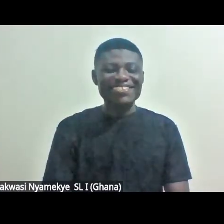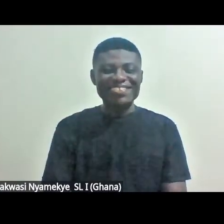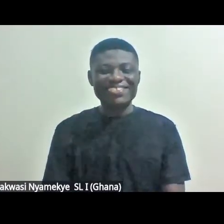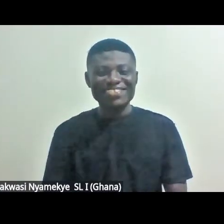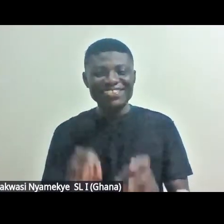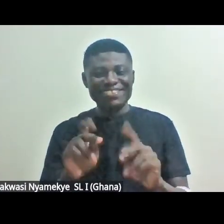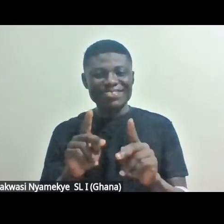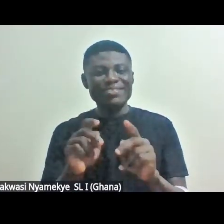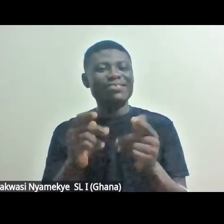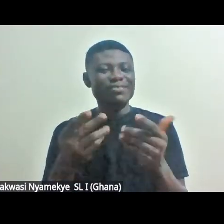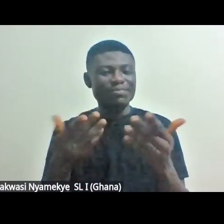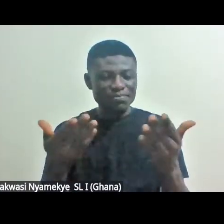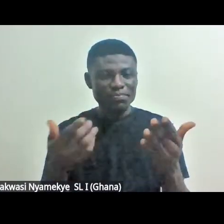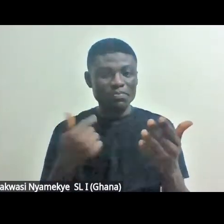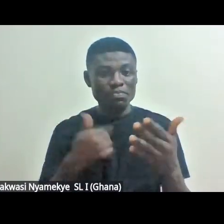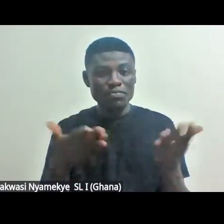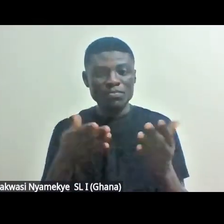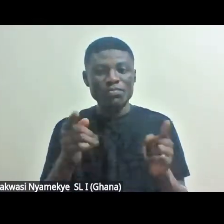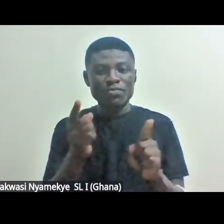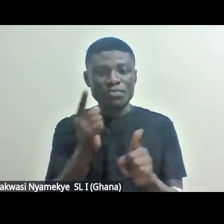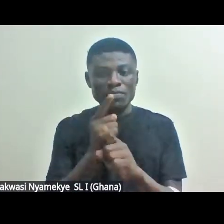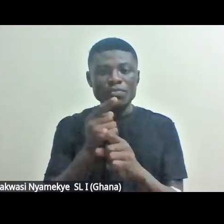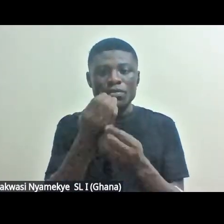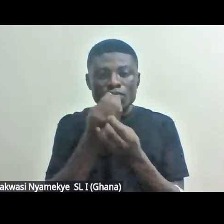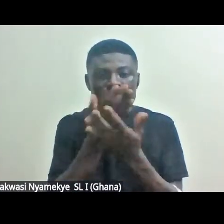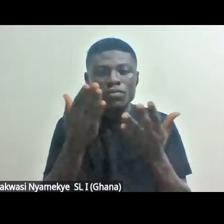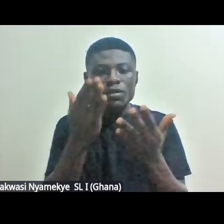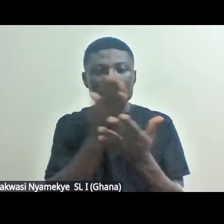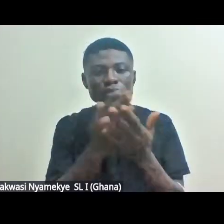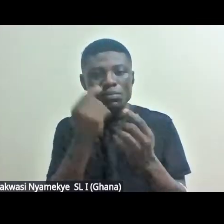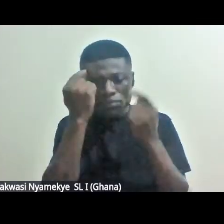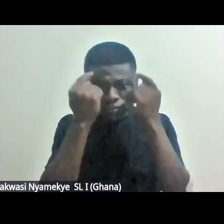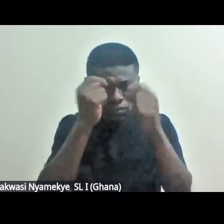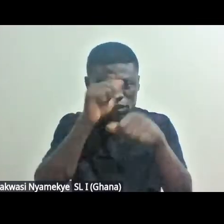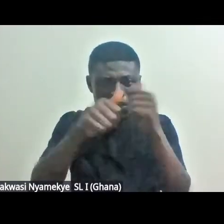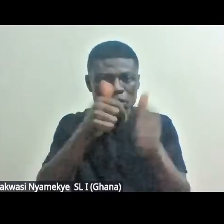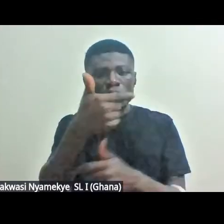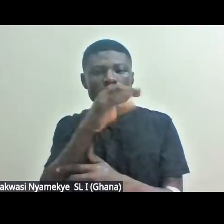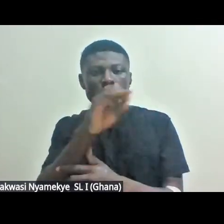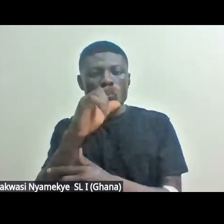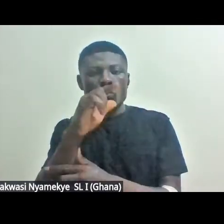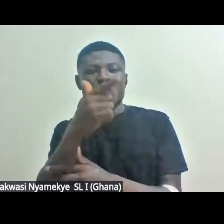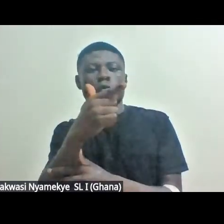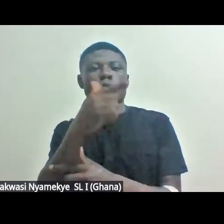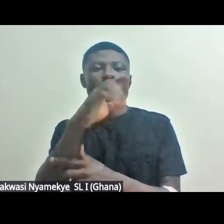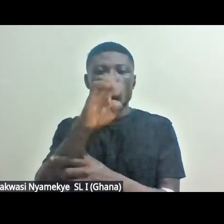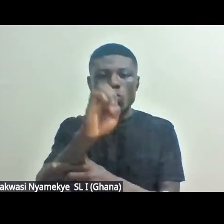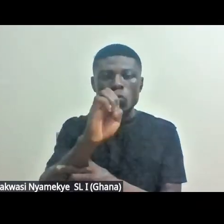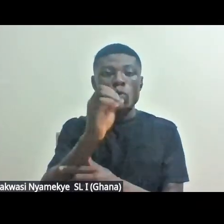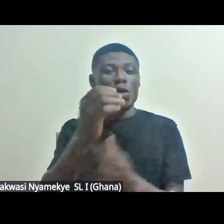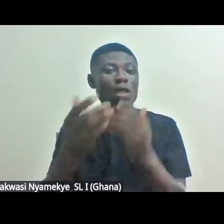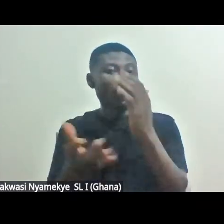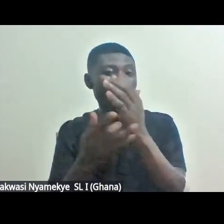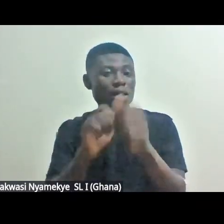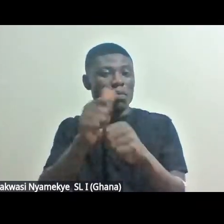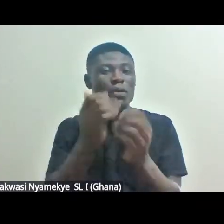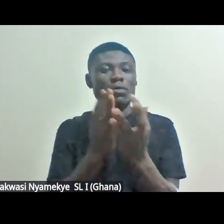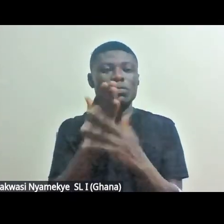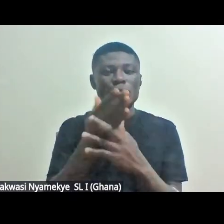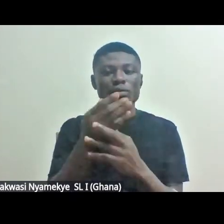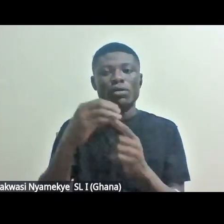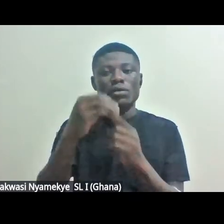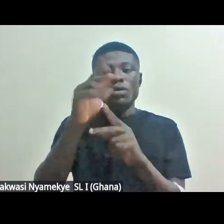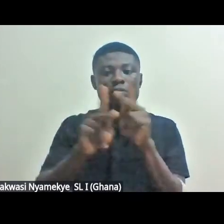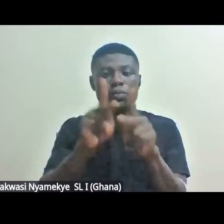so I'm here to sort of share some thoughts on Google technology and accessibility, especially for those people